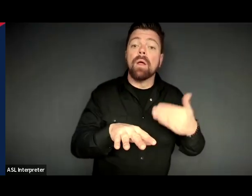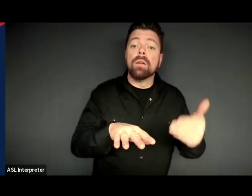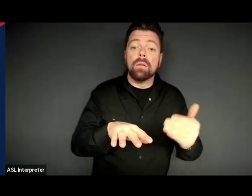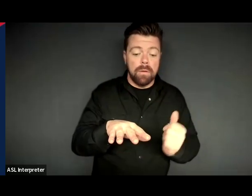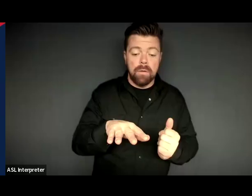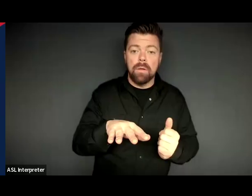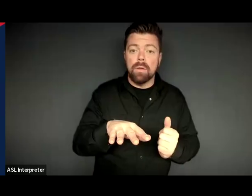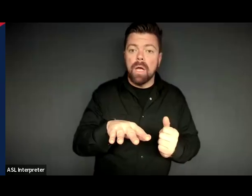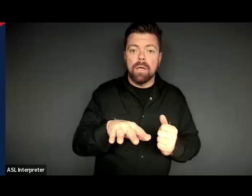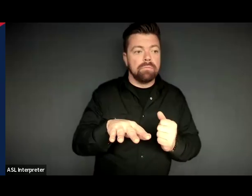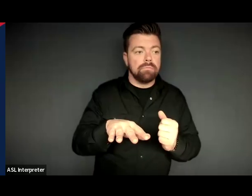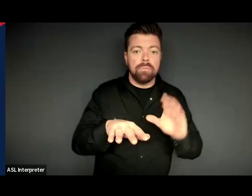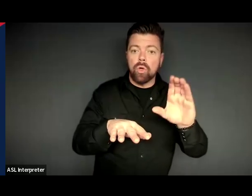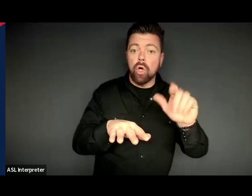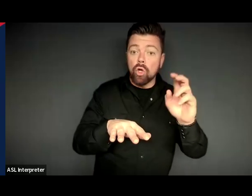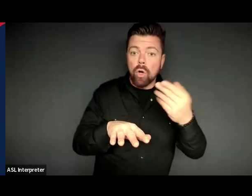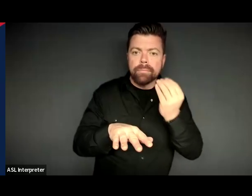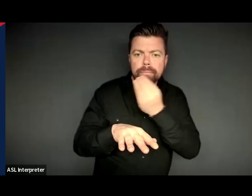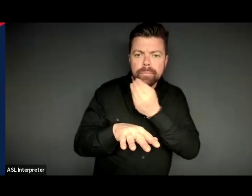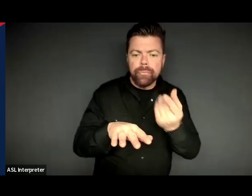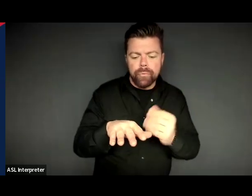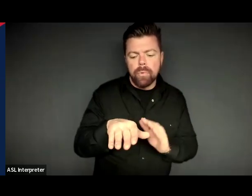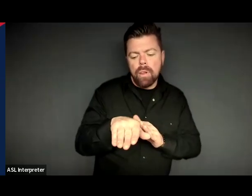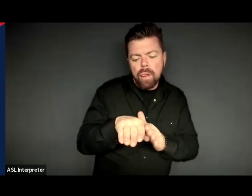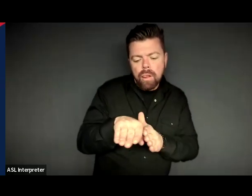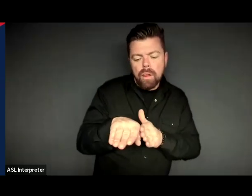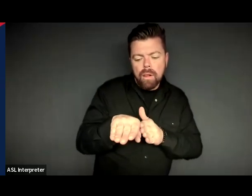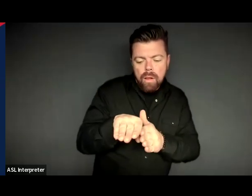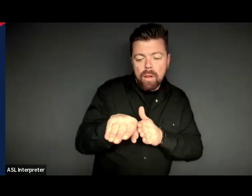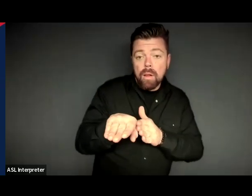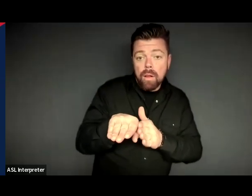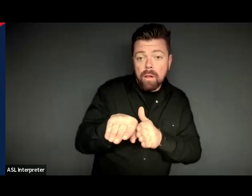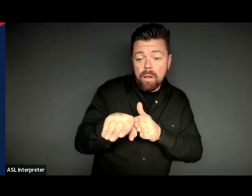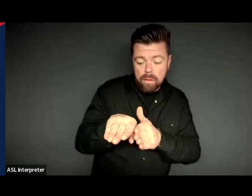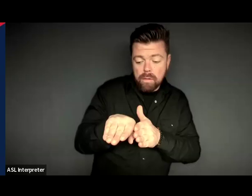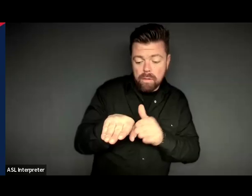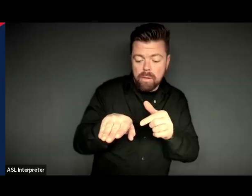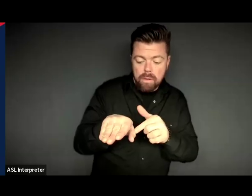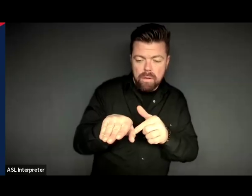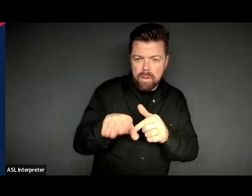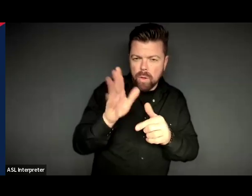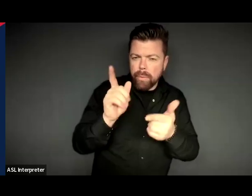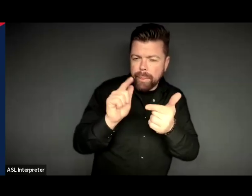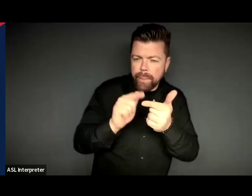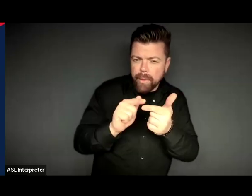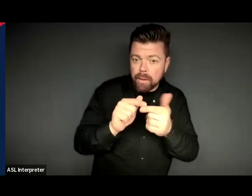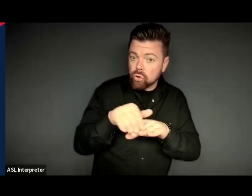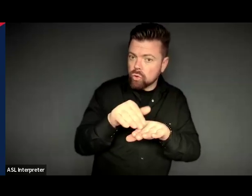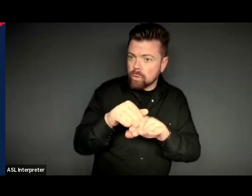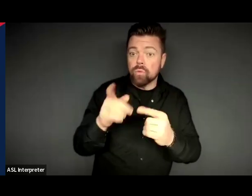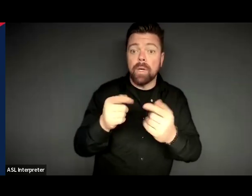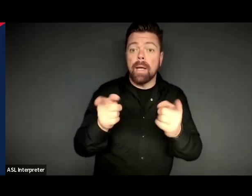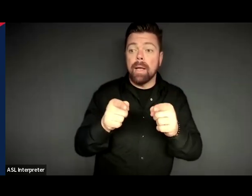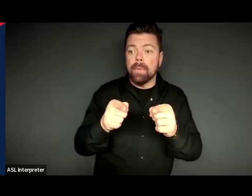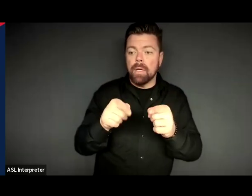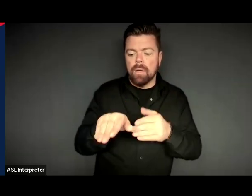the area. And slowly over time, that callus will reduce. The reason why you want to do it slowly is when you have a callus,